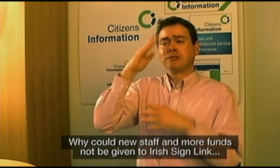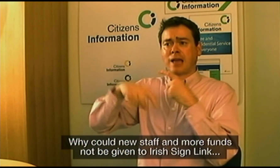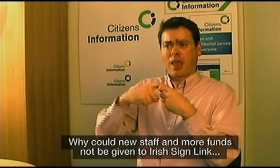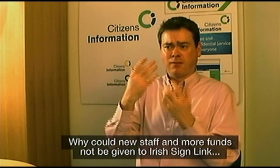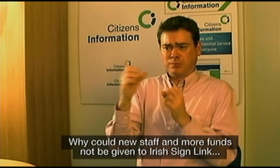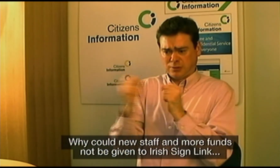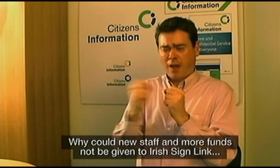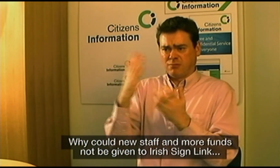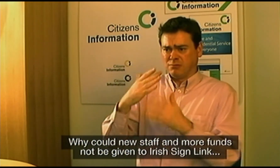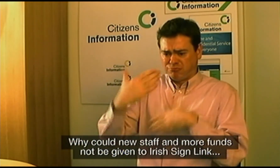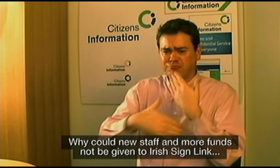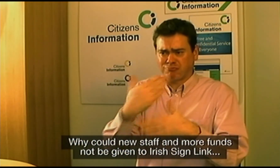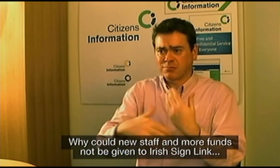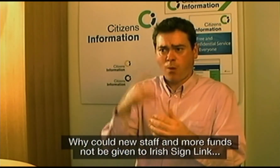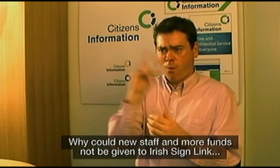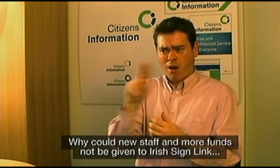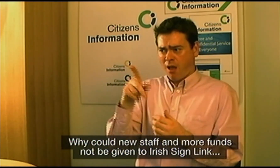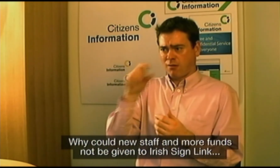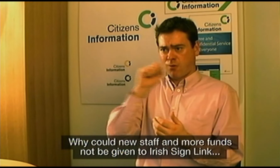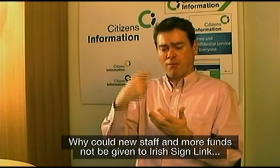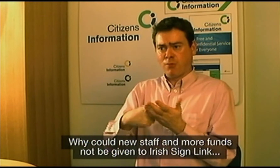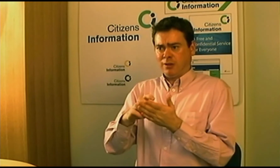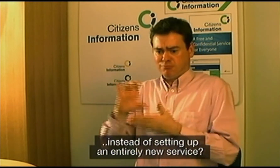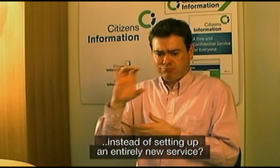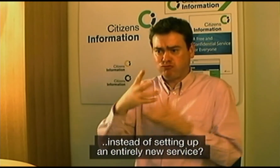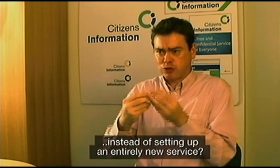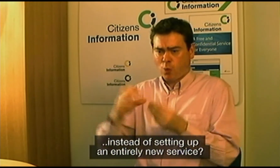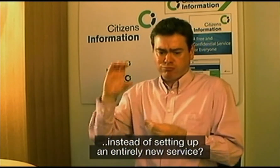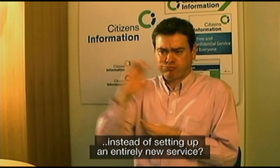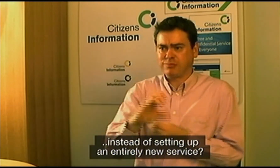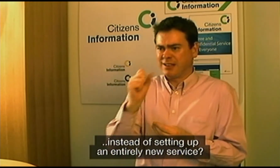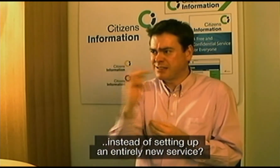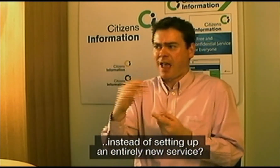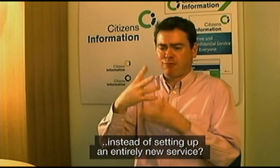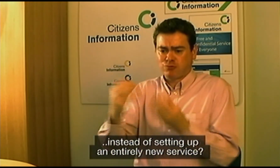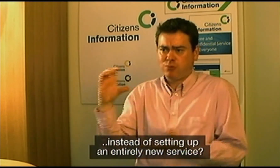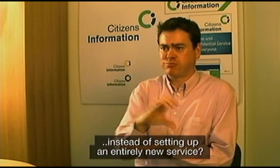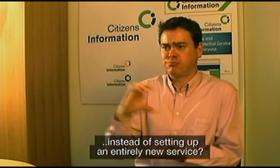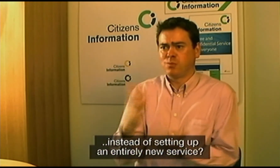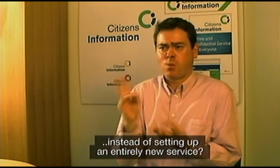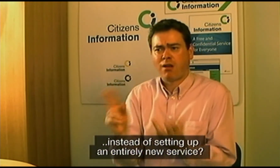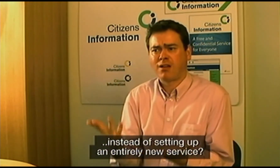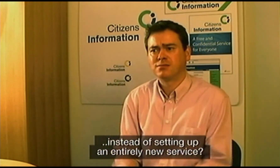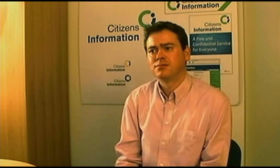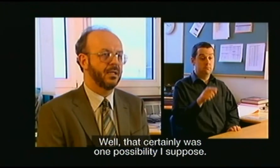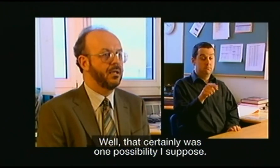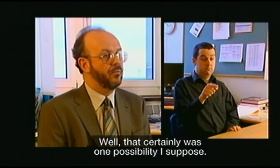Why could new staff and more funds not just be given to Irish Sign Link instead of setting up an entirely new service? Well,